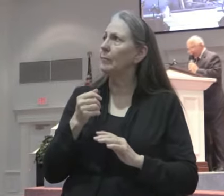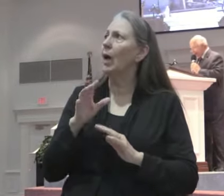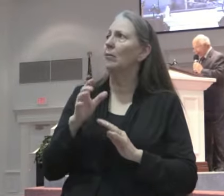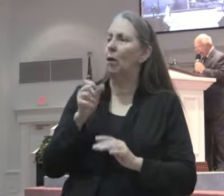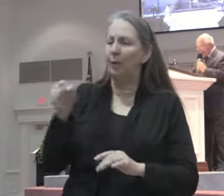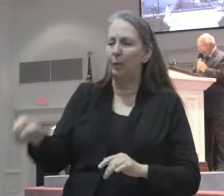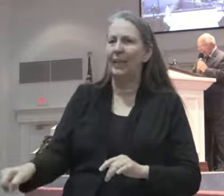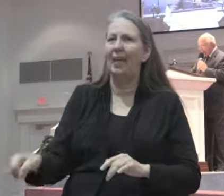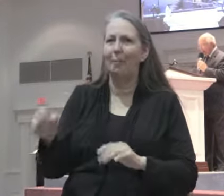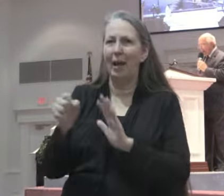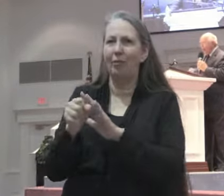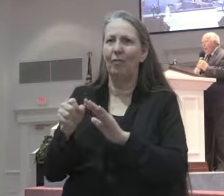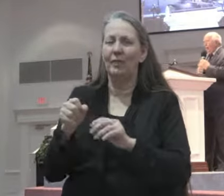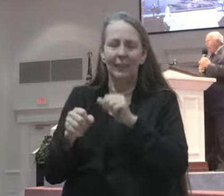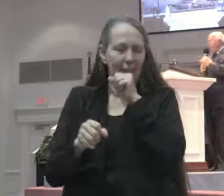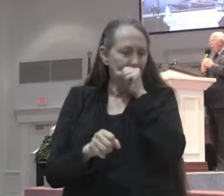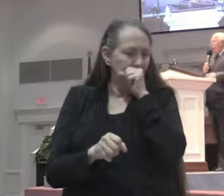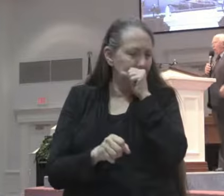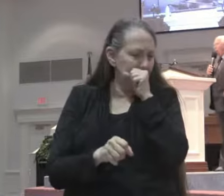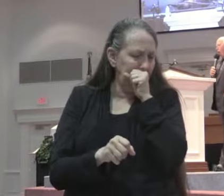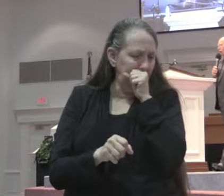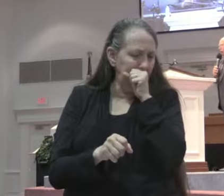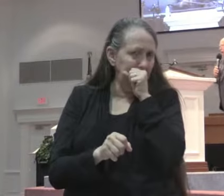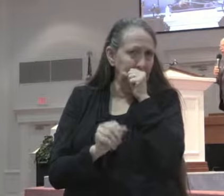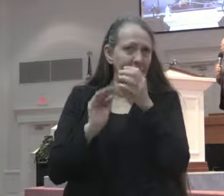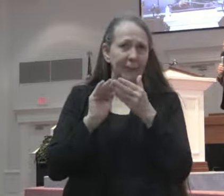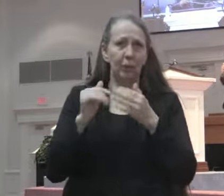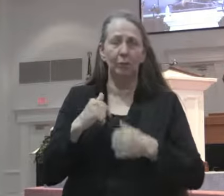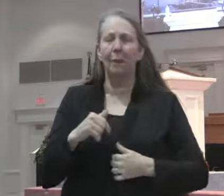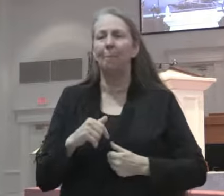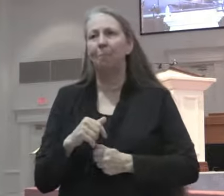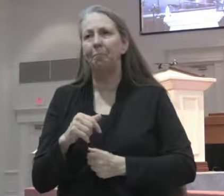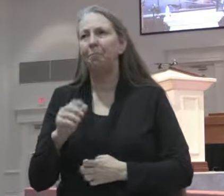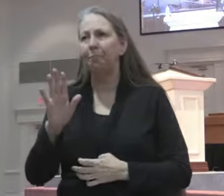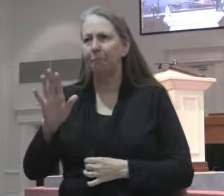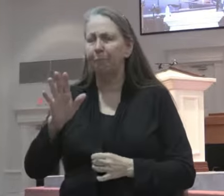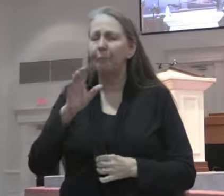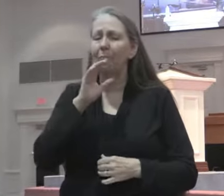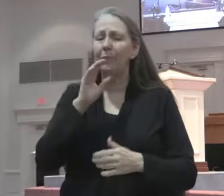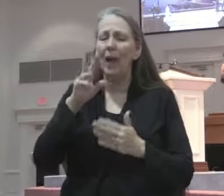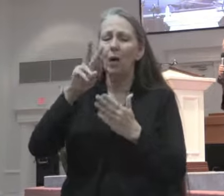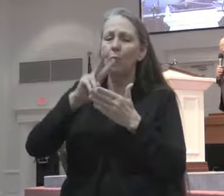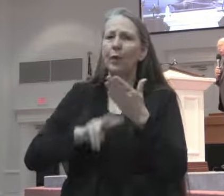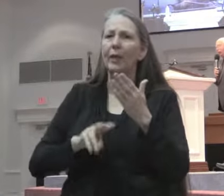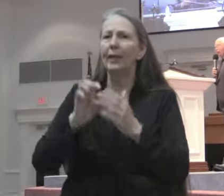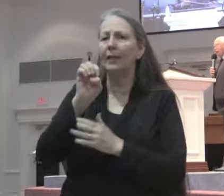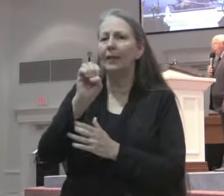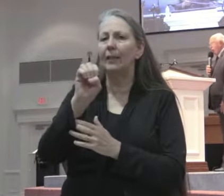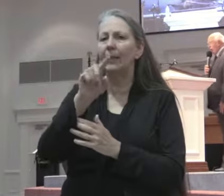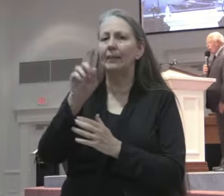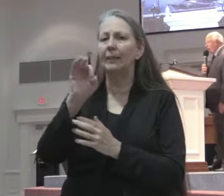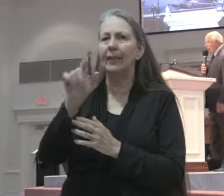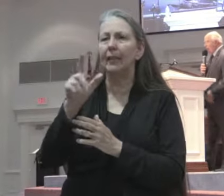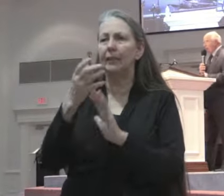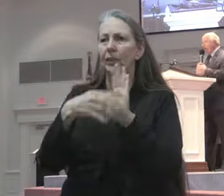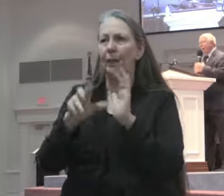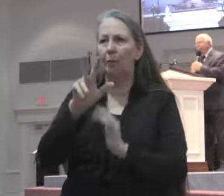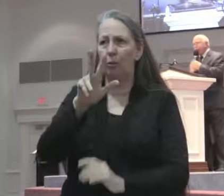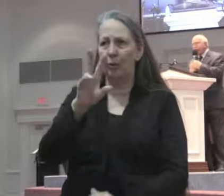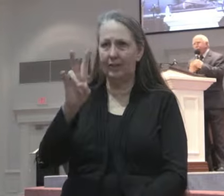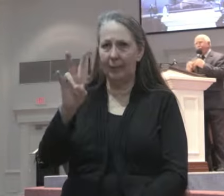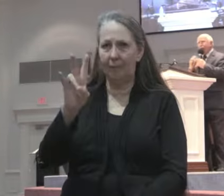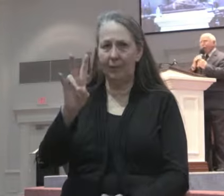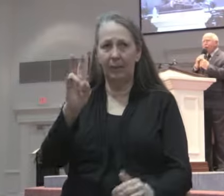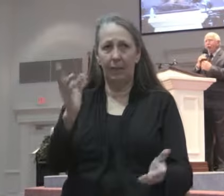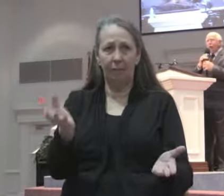Him. None. Let me read you a portion of an old story tonight in the book of Ezekiel chapter 37. And